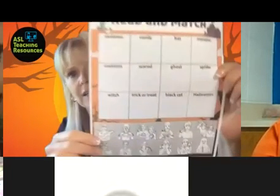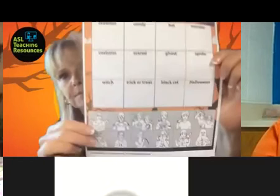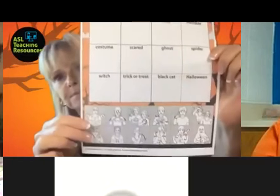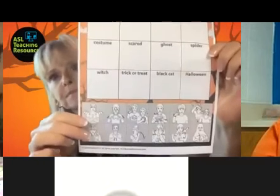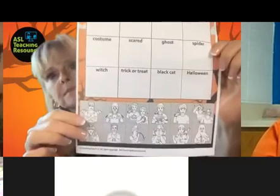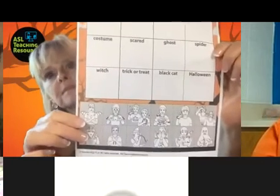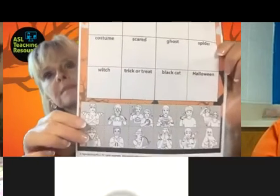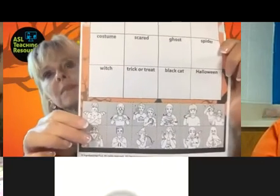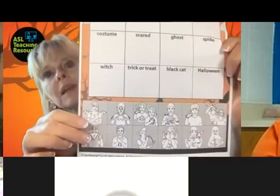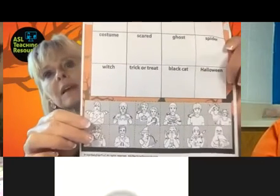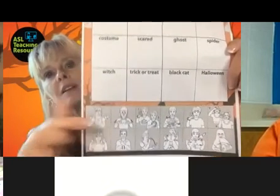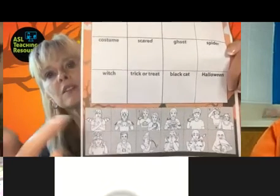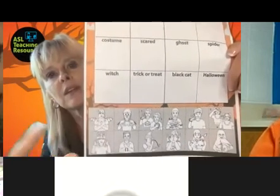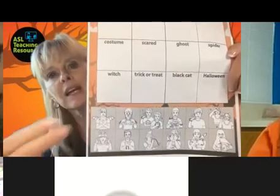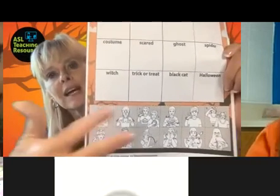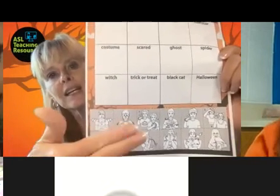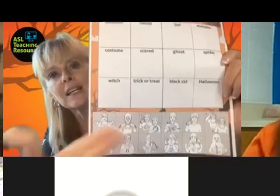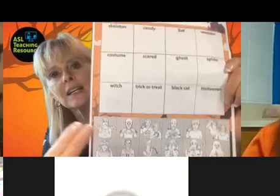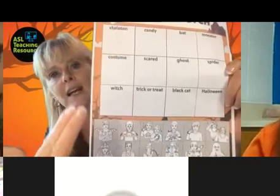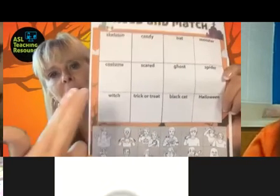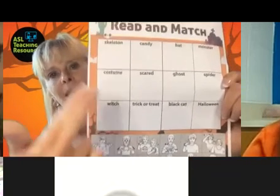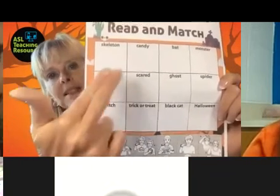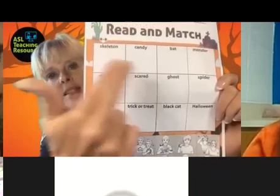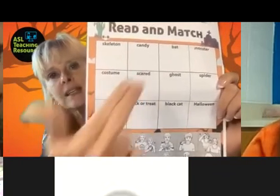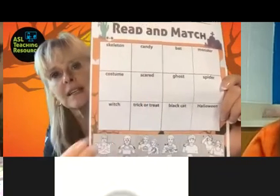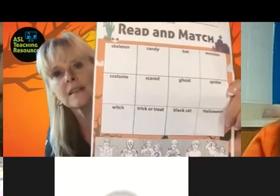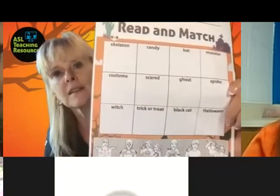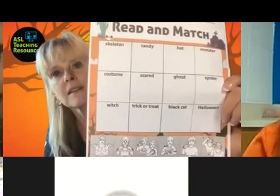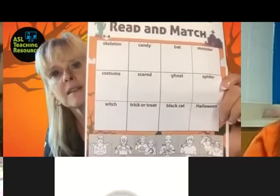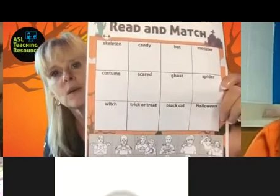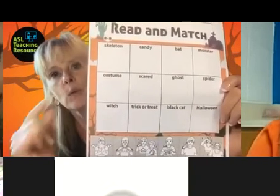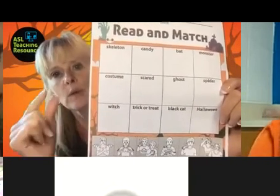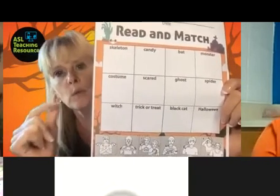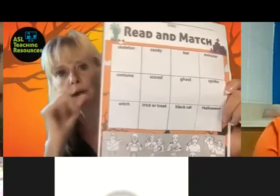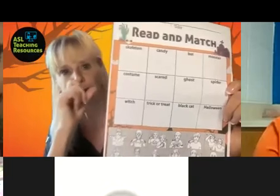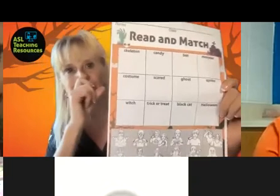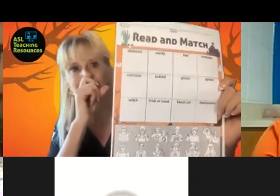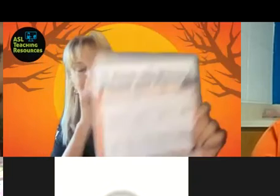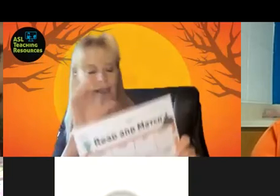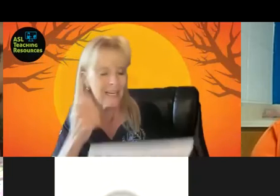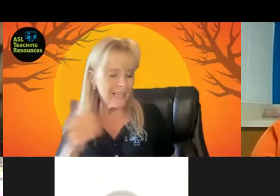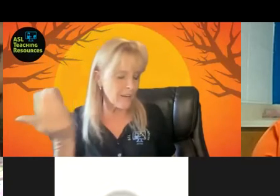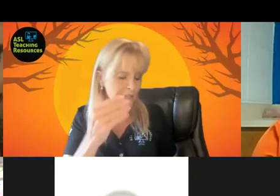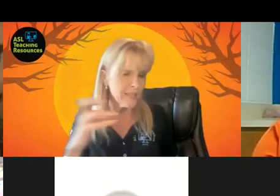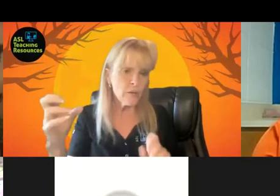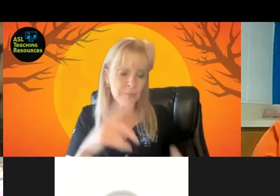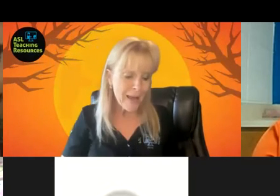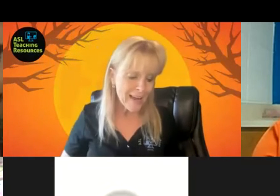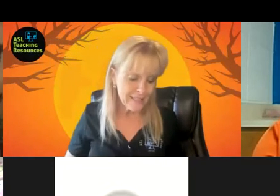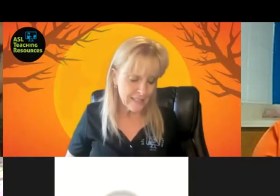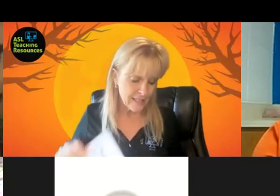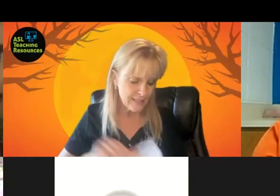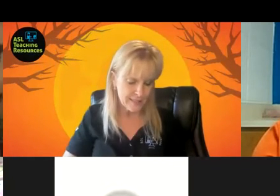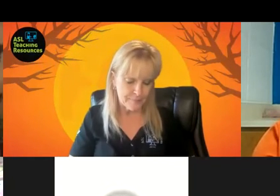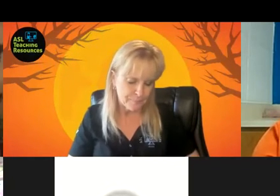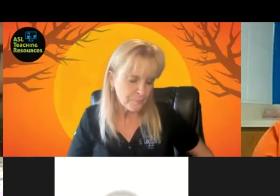they're learning. So they're cutting it and pasting it with the words. Again, everything goes back